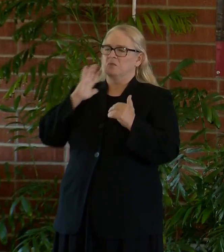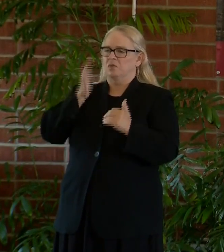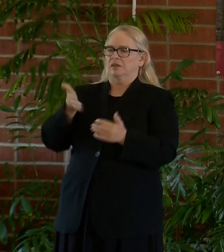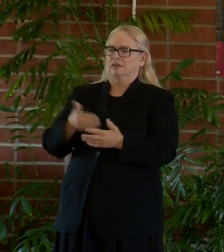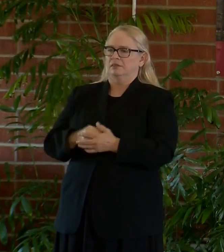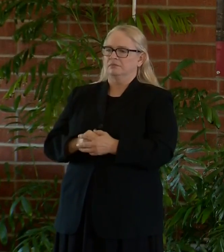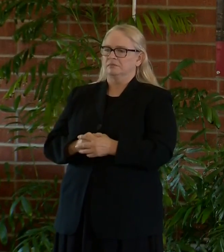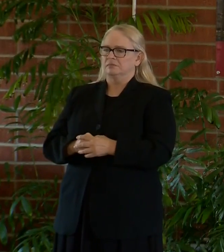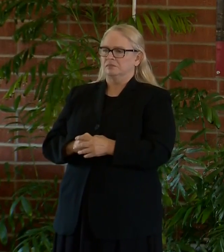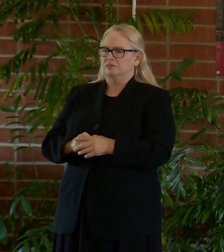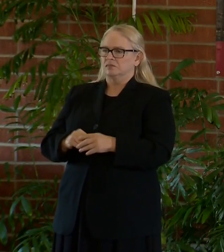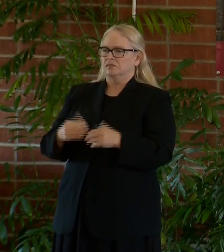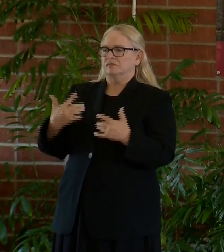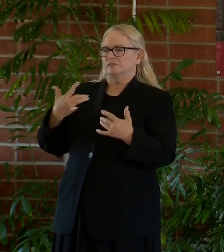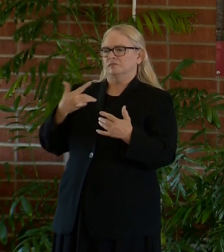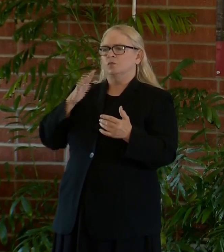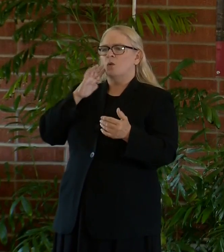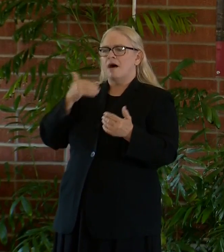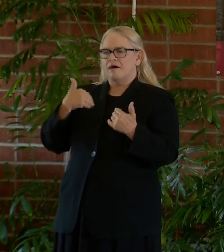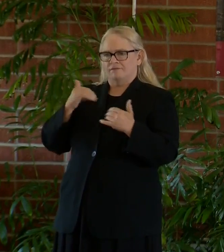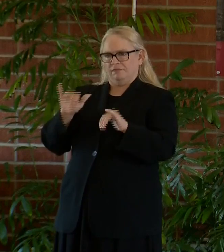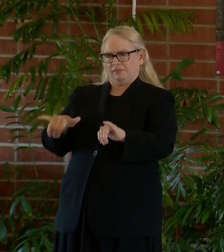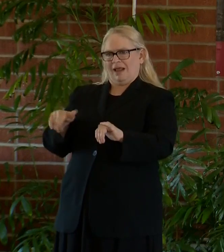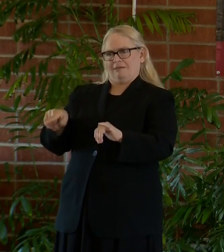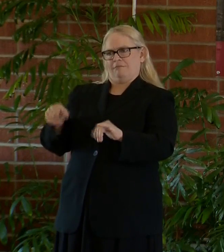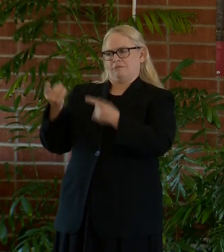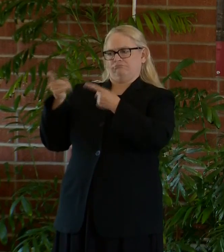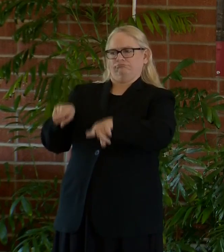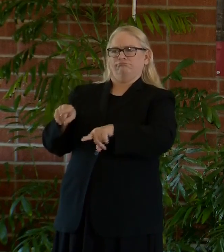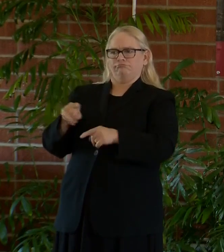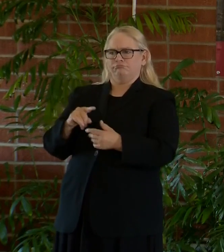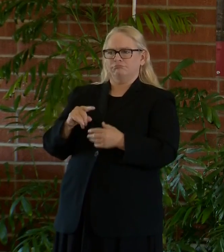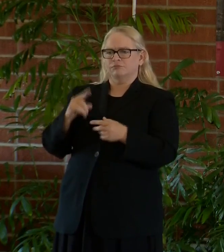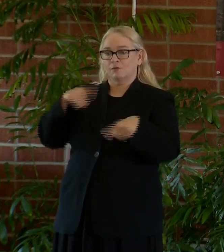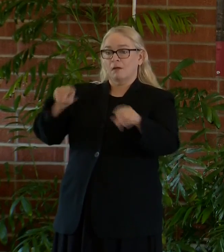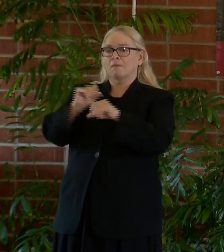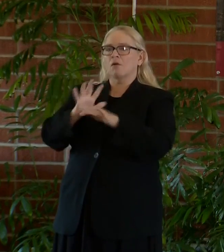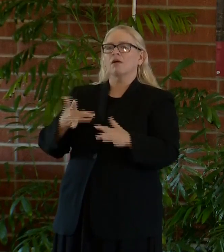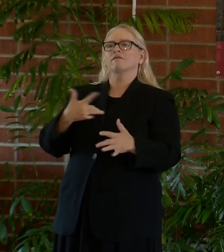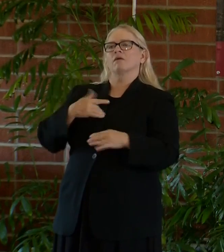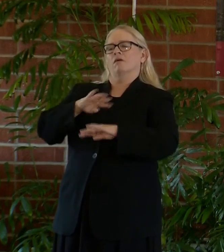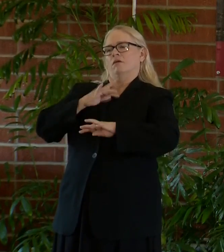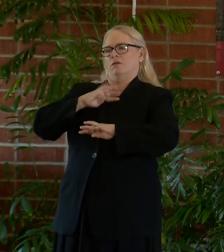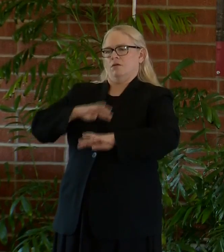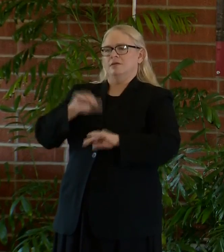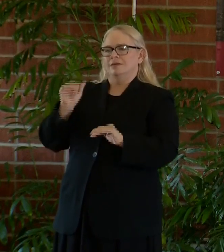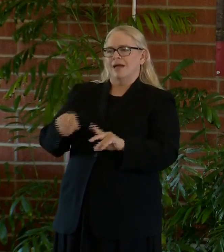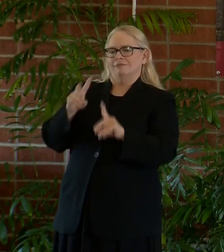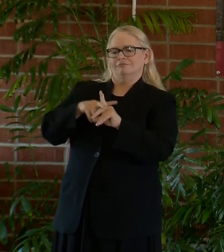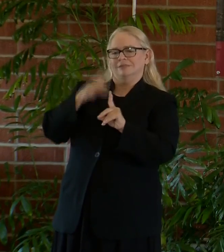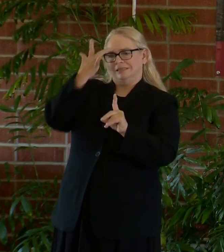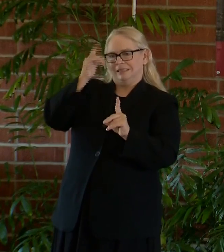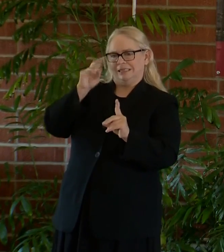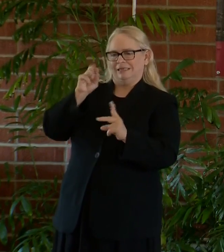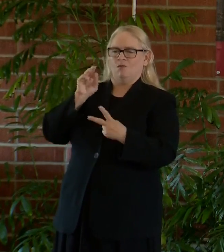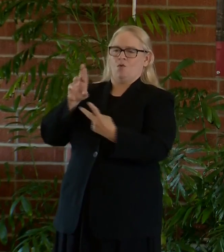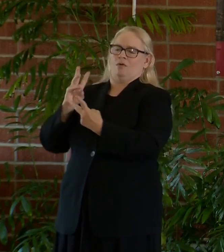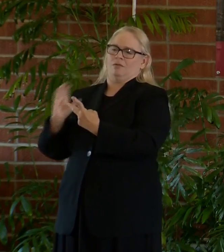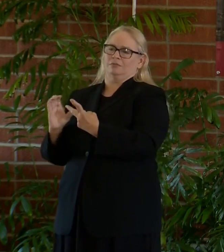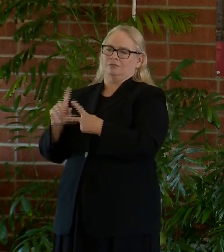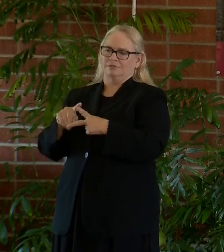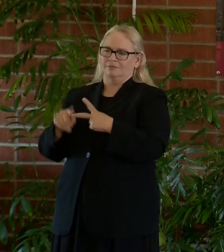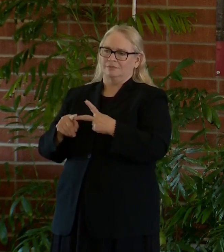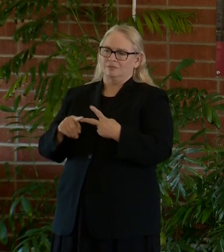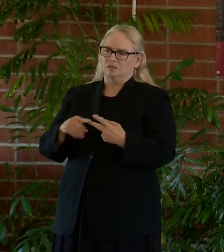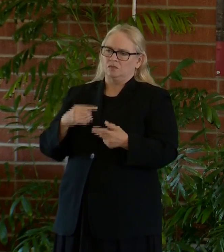And so that's the purpose of today's announcement. And Dr. Gali will come up in a moment and fill in a little bit on